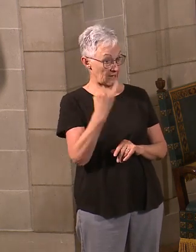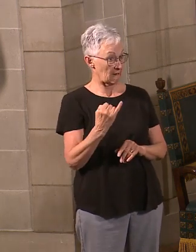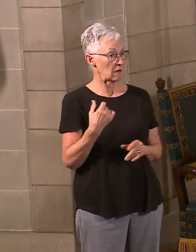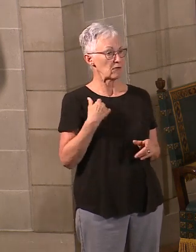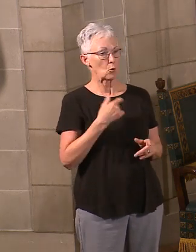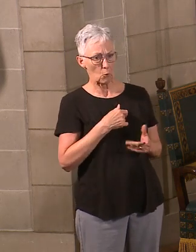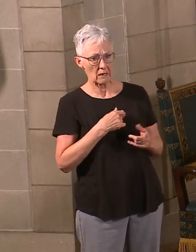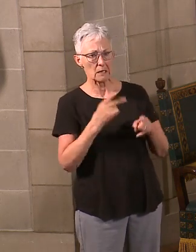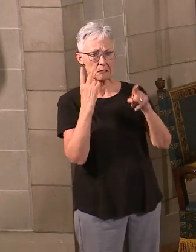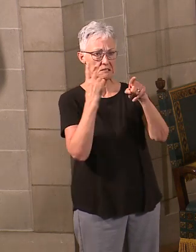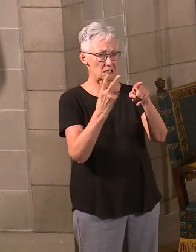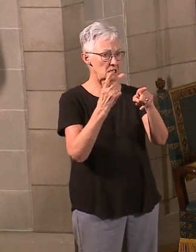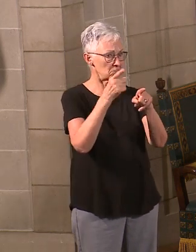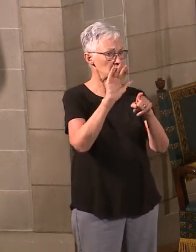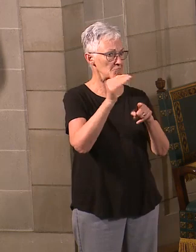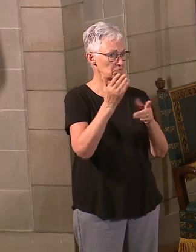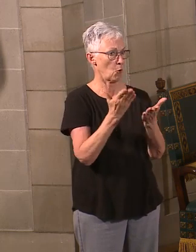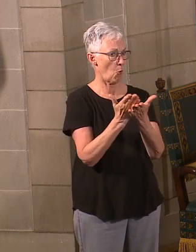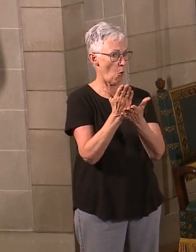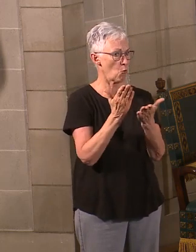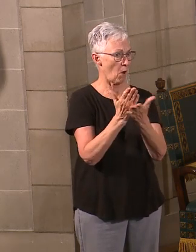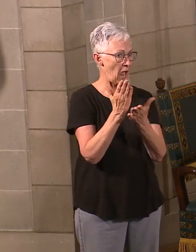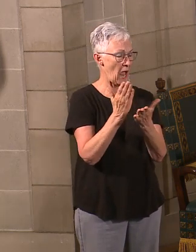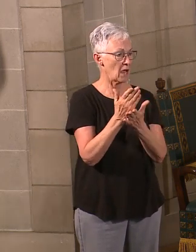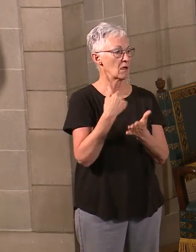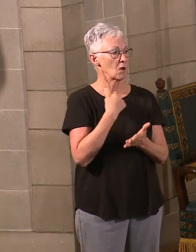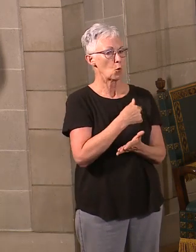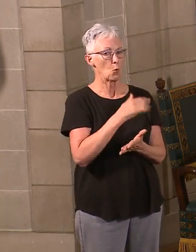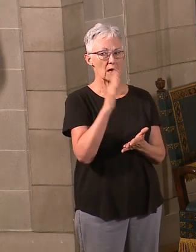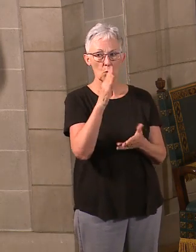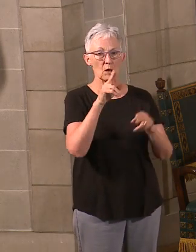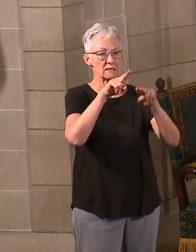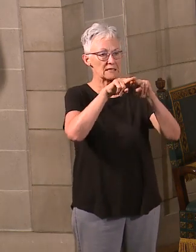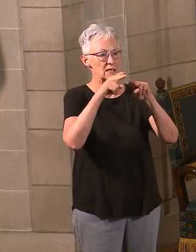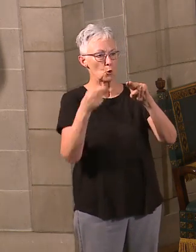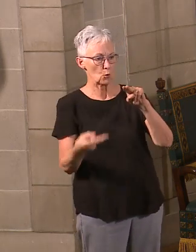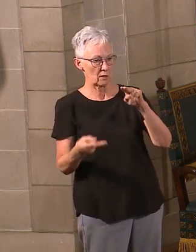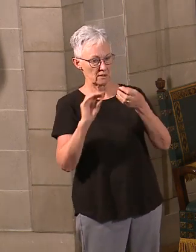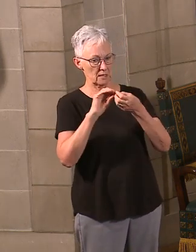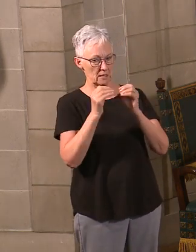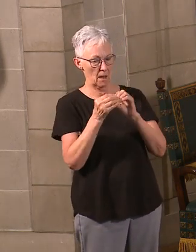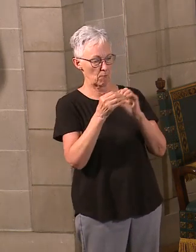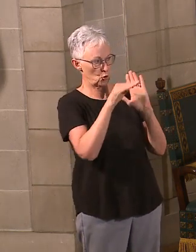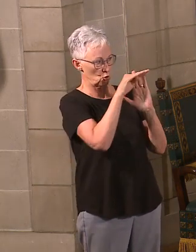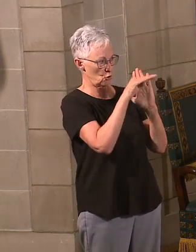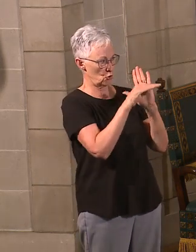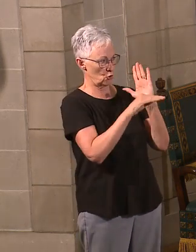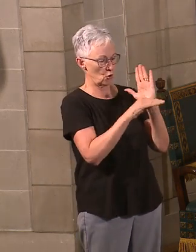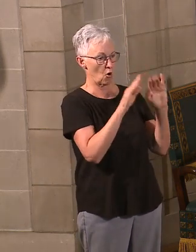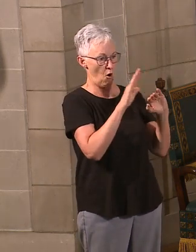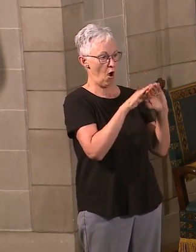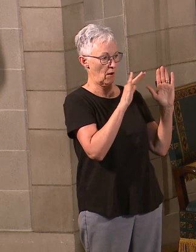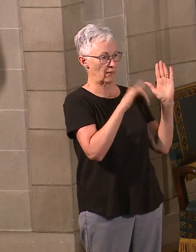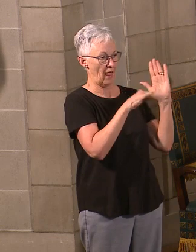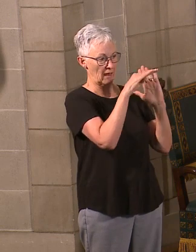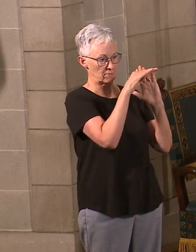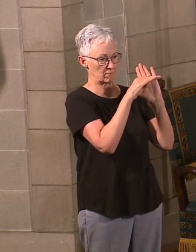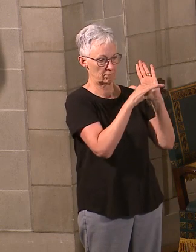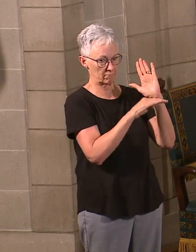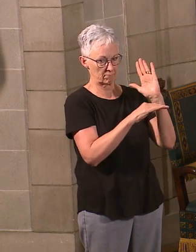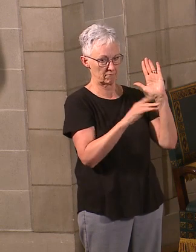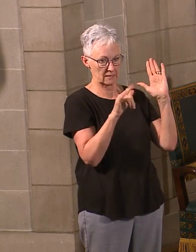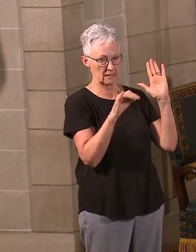them gradually over time. We will not take them all off at once. We have a question from Mike McKnight. He says, some viewers have said they